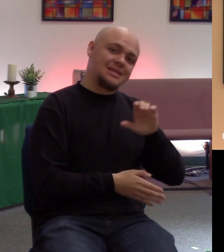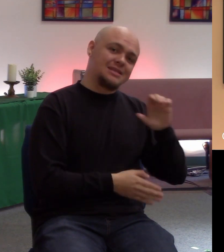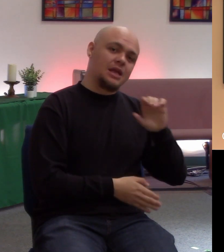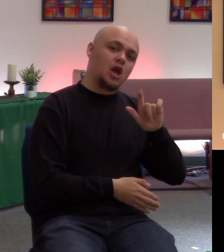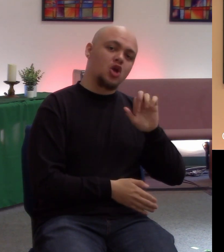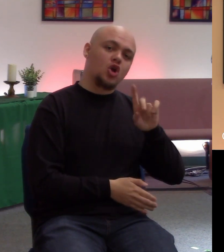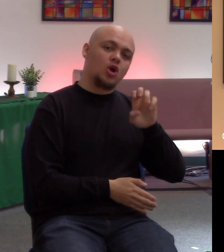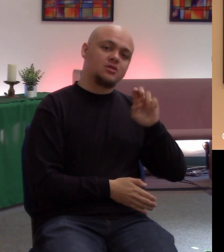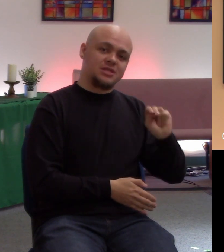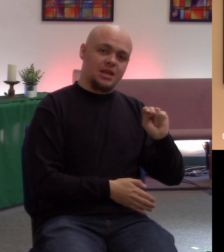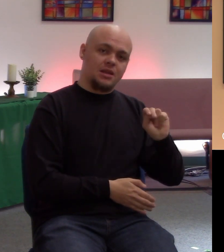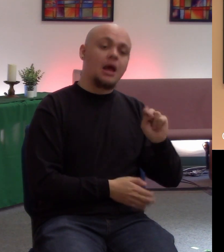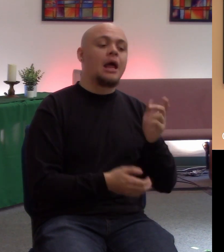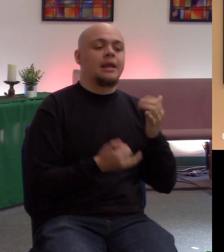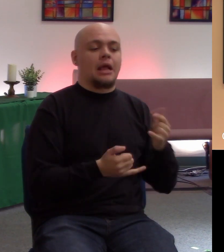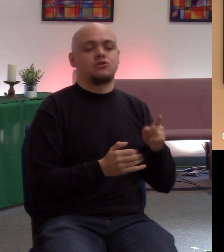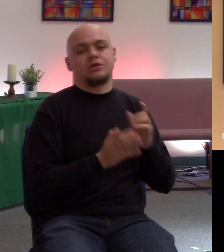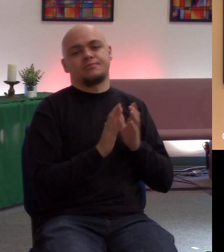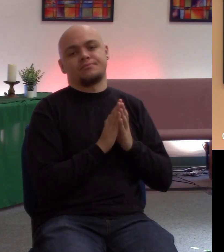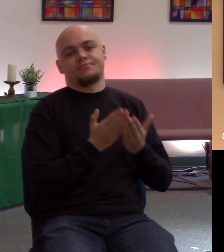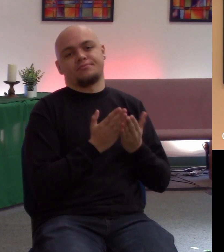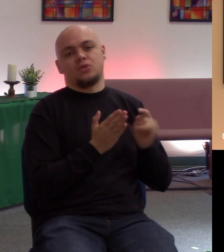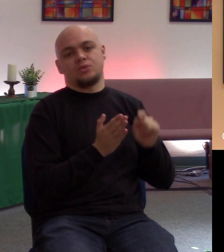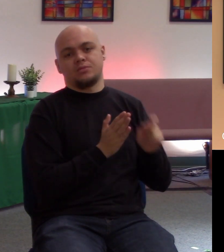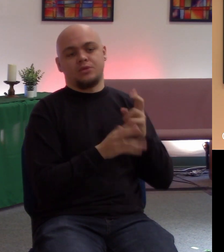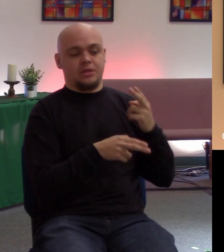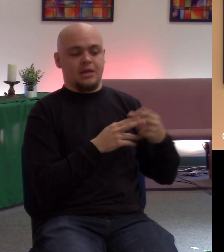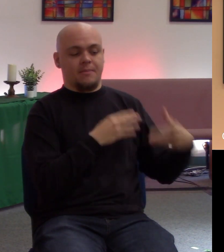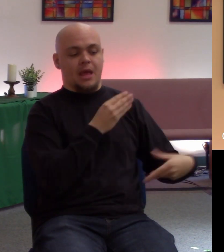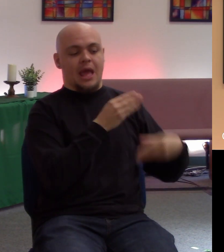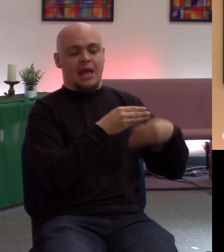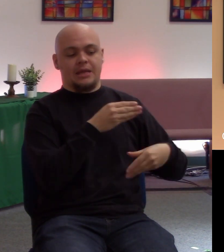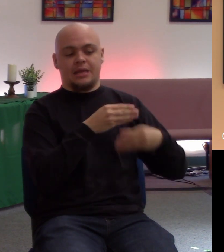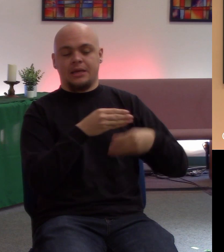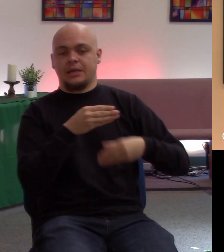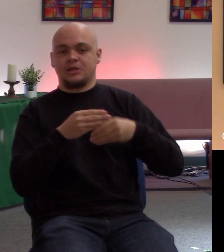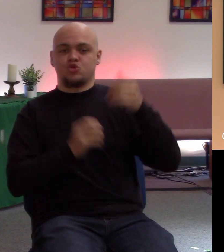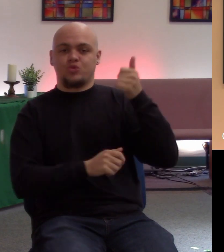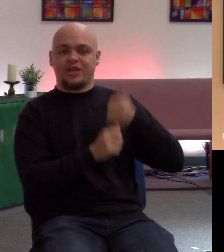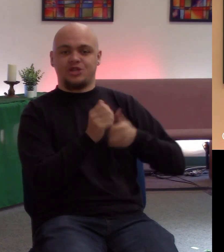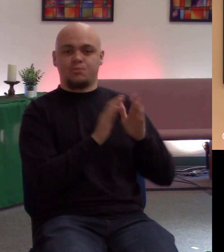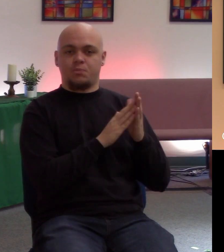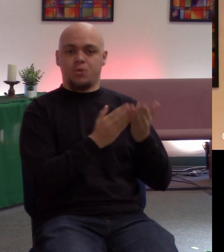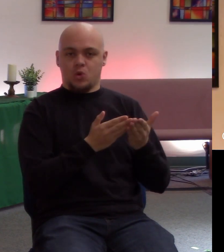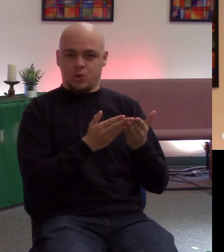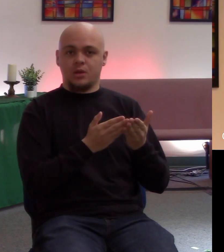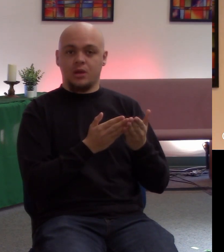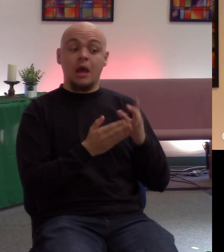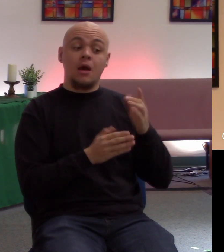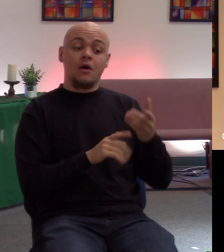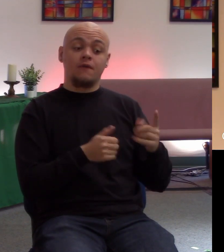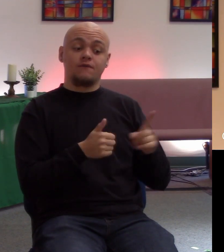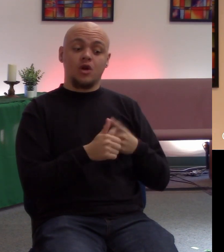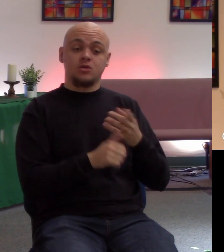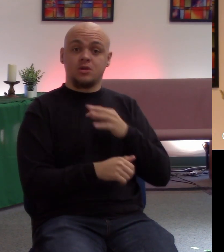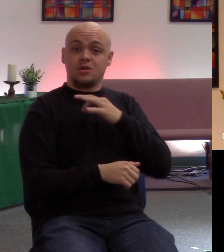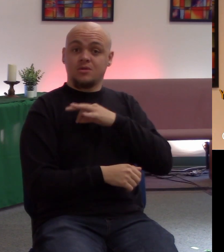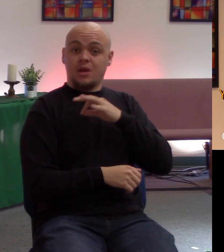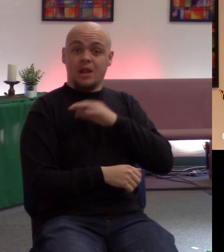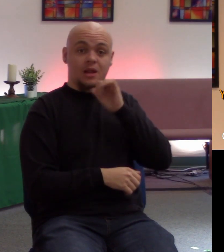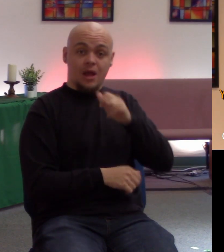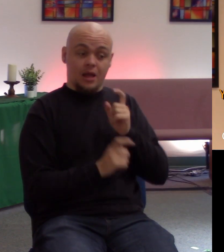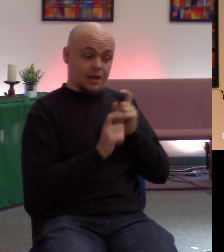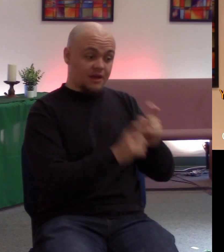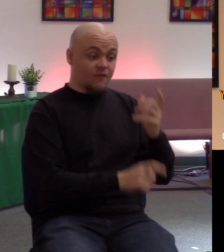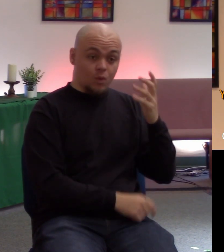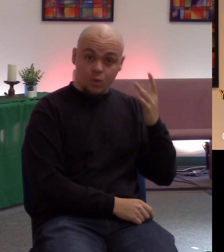Carlson. She finally gets credit on most of the books now. They began adding her name to the books. The reason that she didn't get credit for it was because